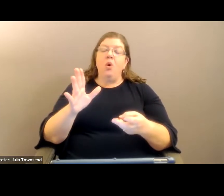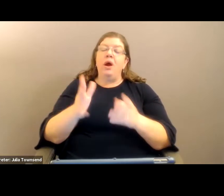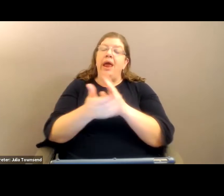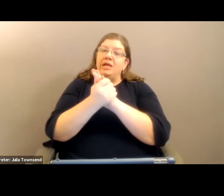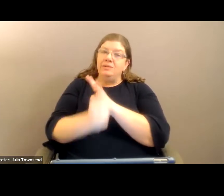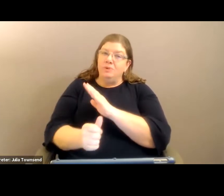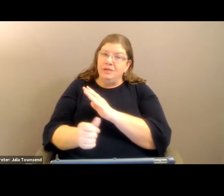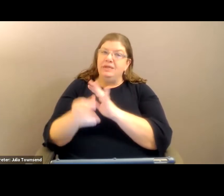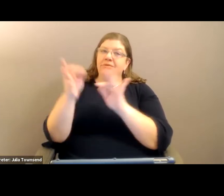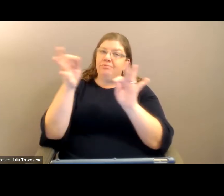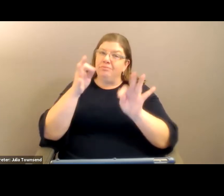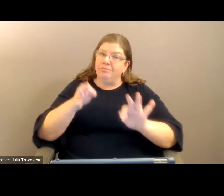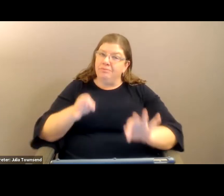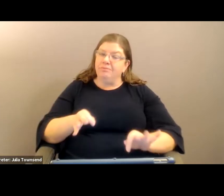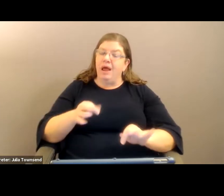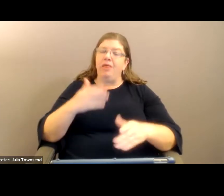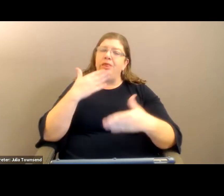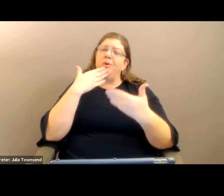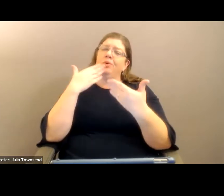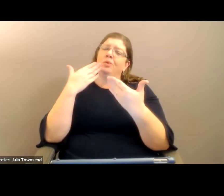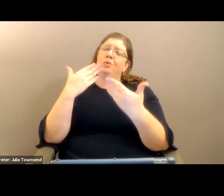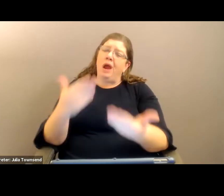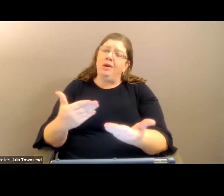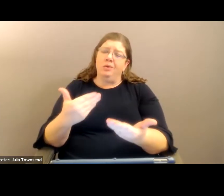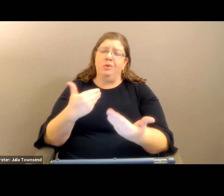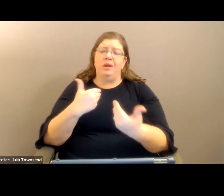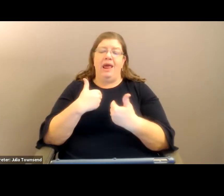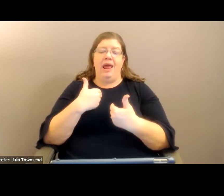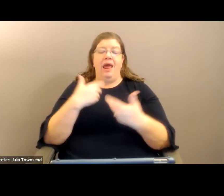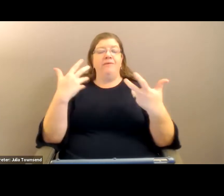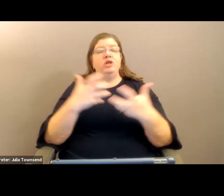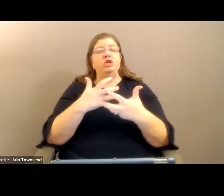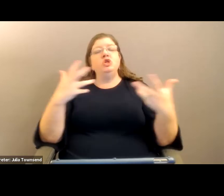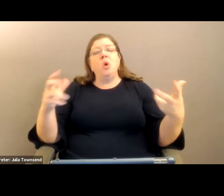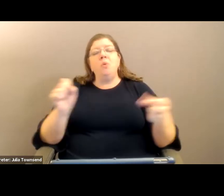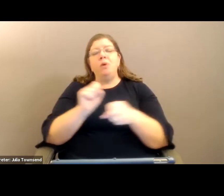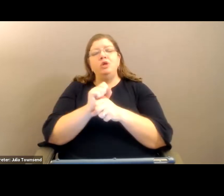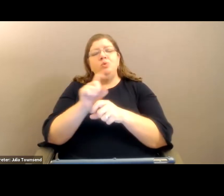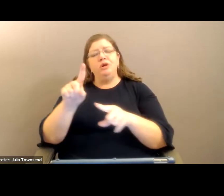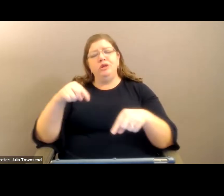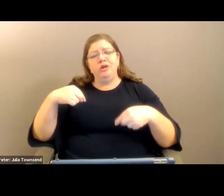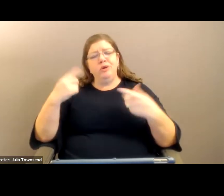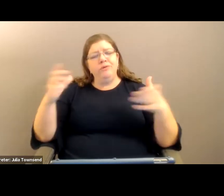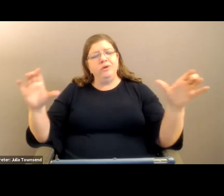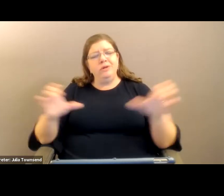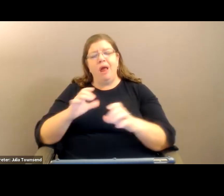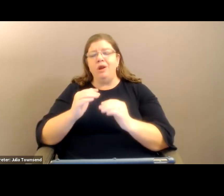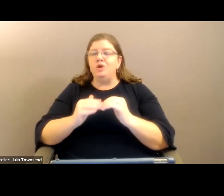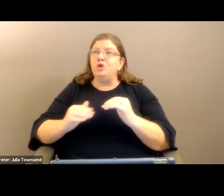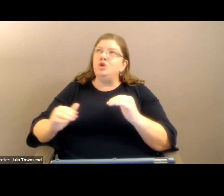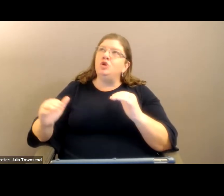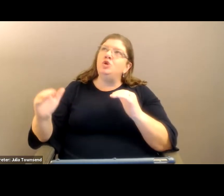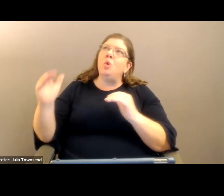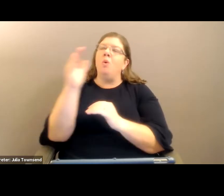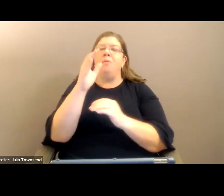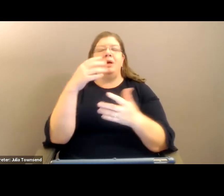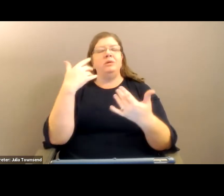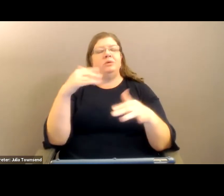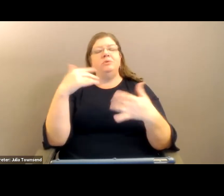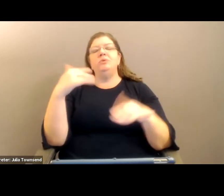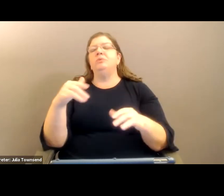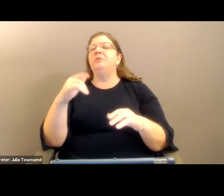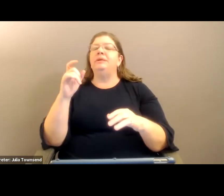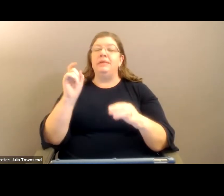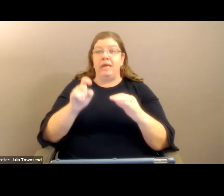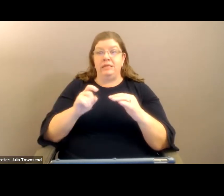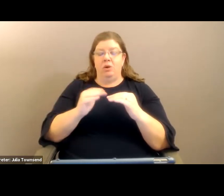and just the gratitude that I have of so much work that you've done, above and beyond. So I just really want